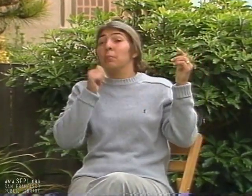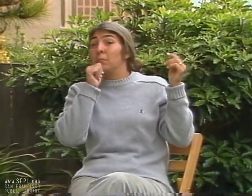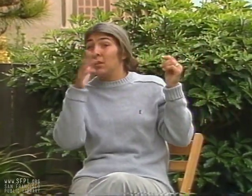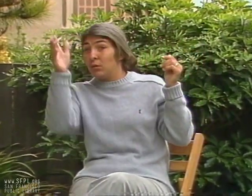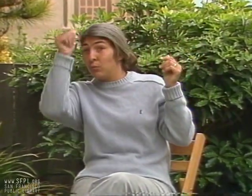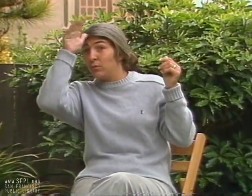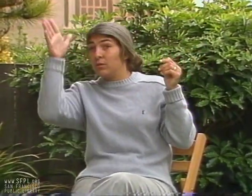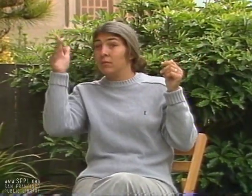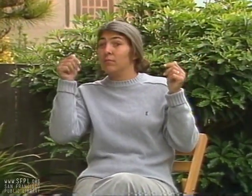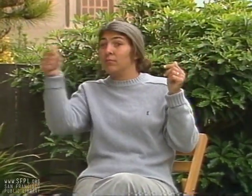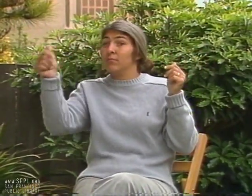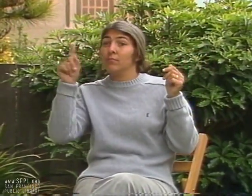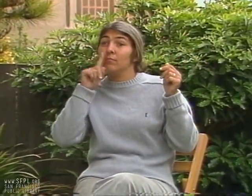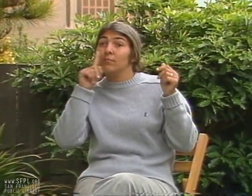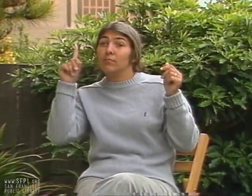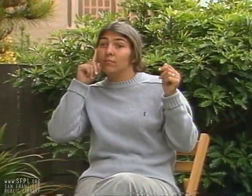My parents are both deaf.